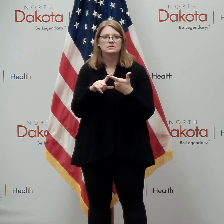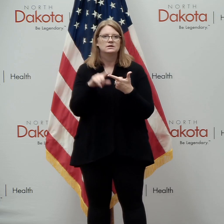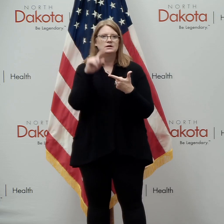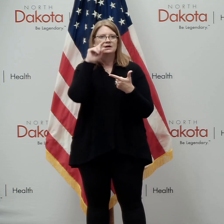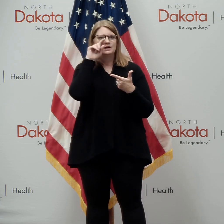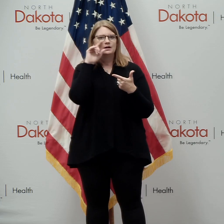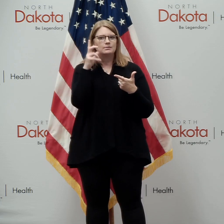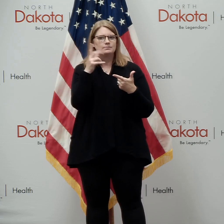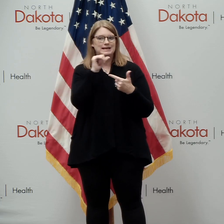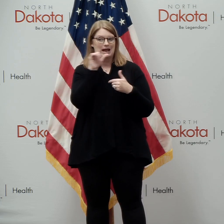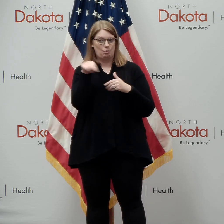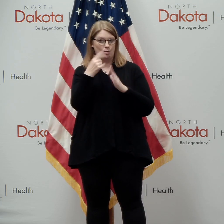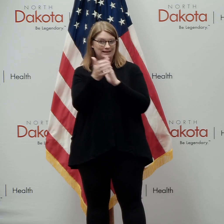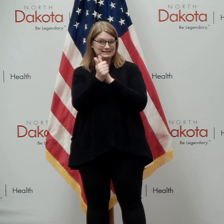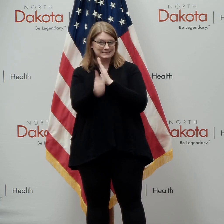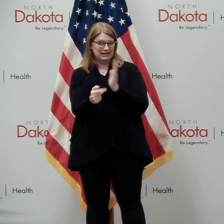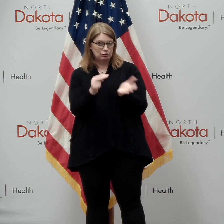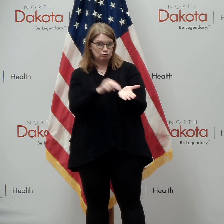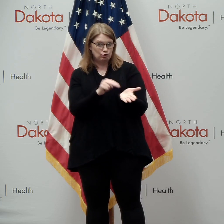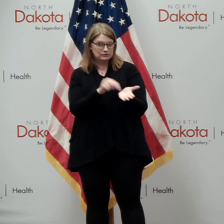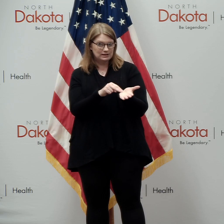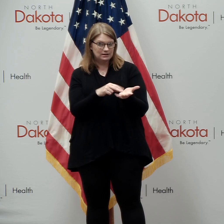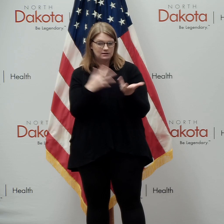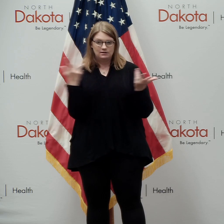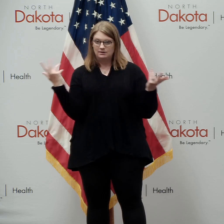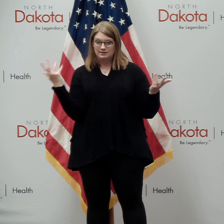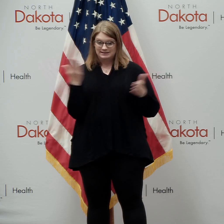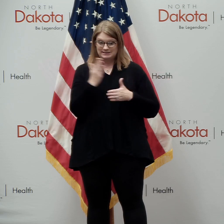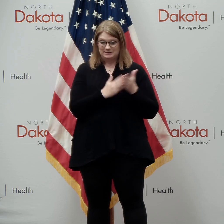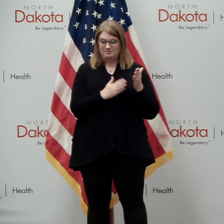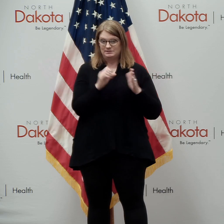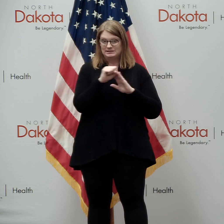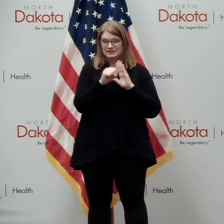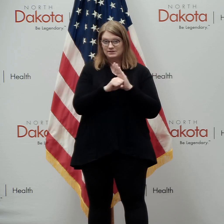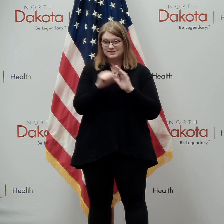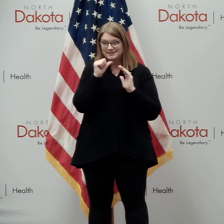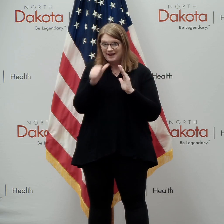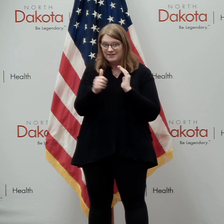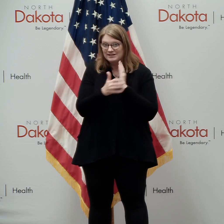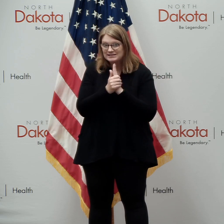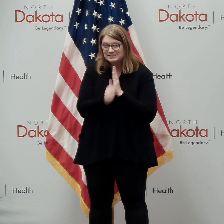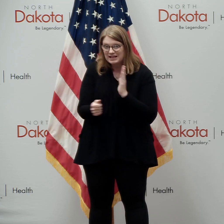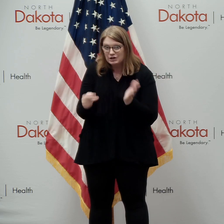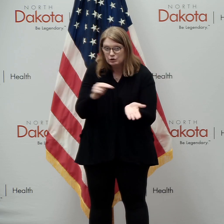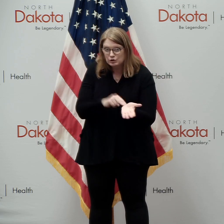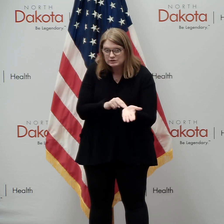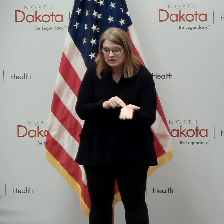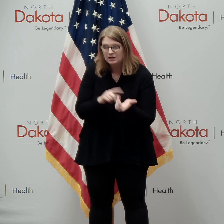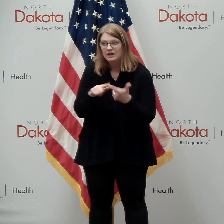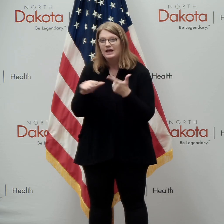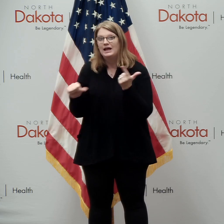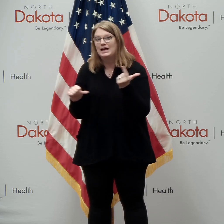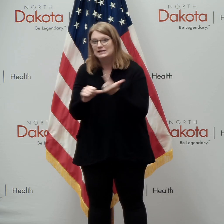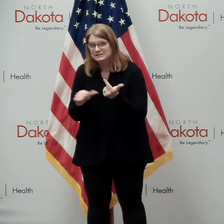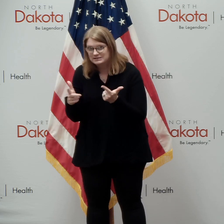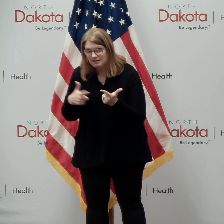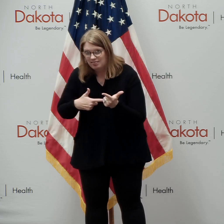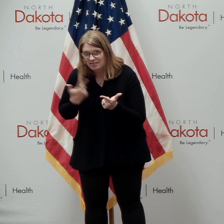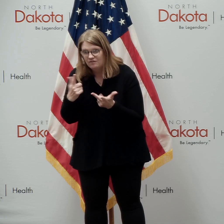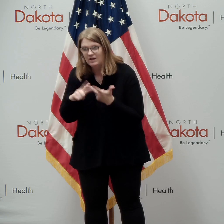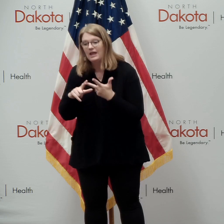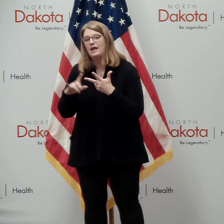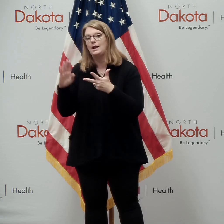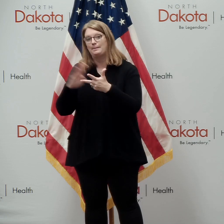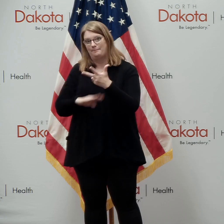not just skilled nursing. Some states weren't even getting it done in skilled nursing. We're doing skilled nursing, and we're doing assisted living, and we're doing